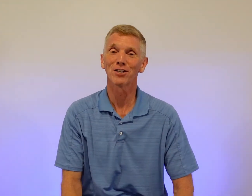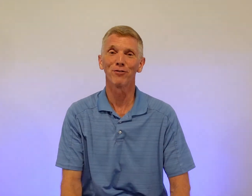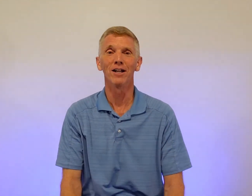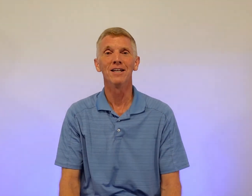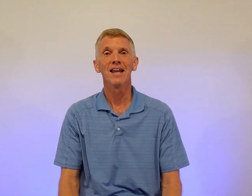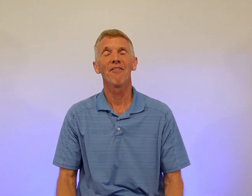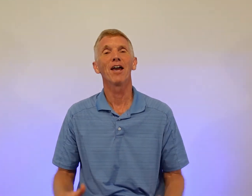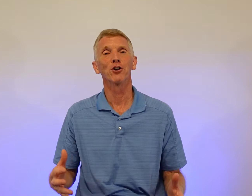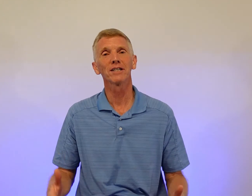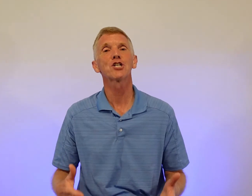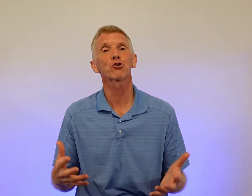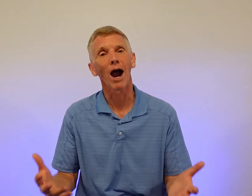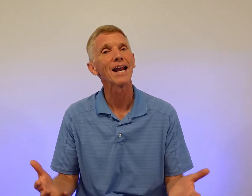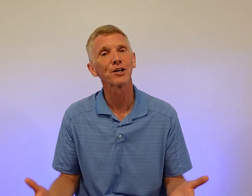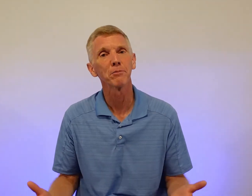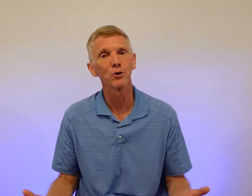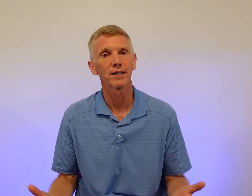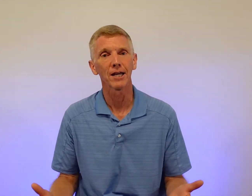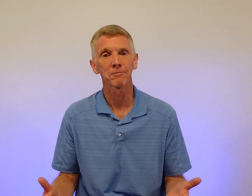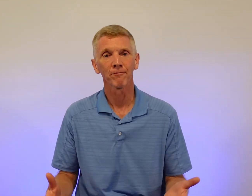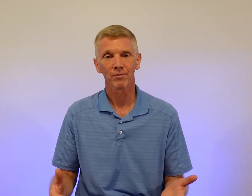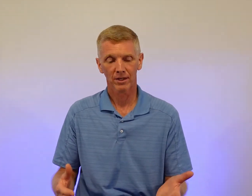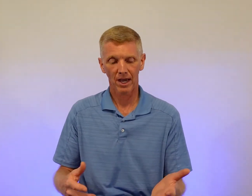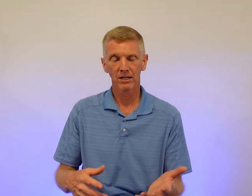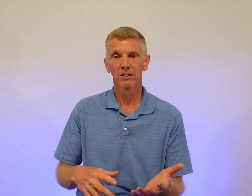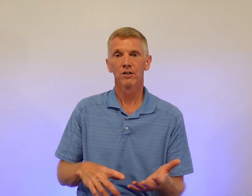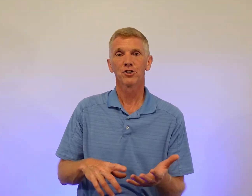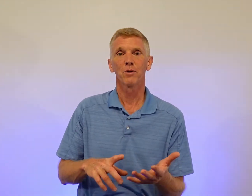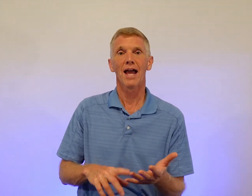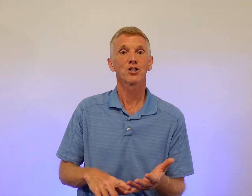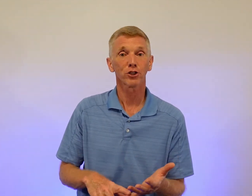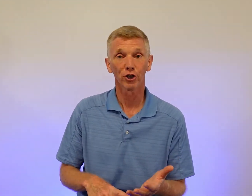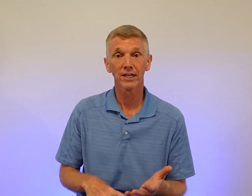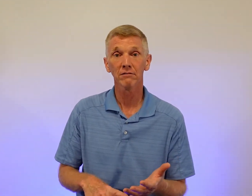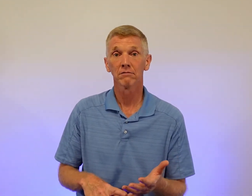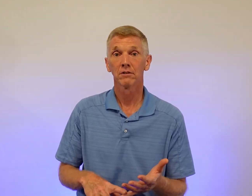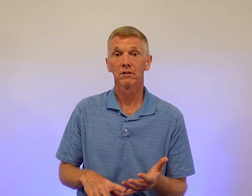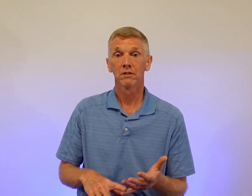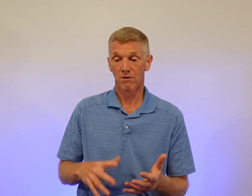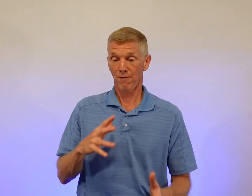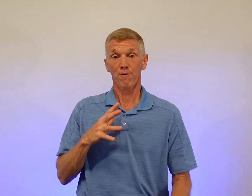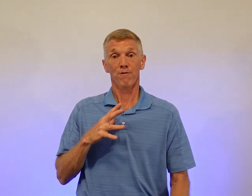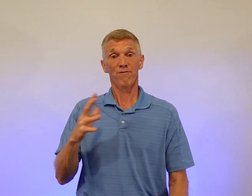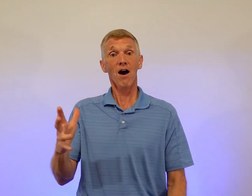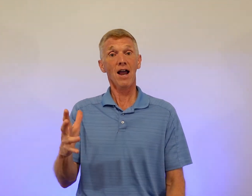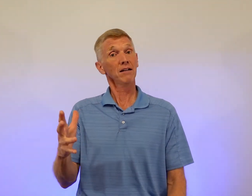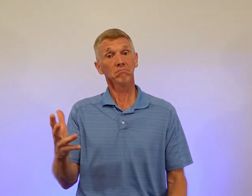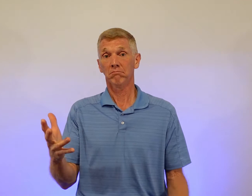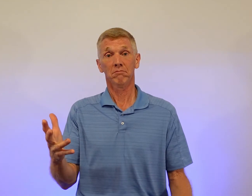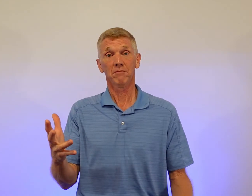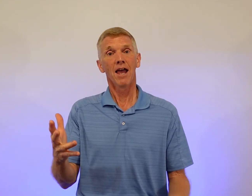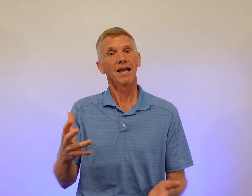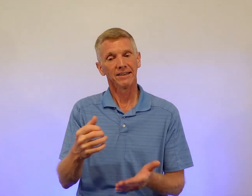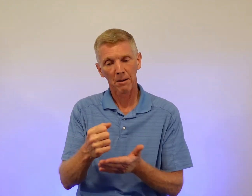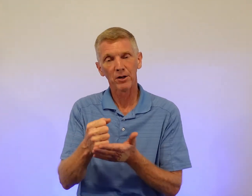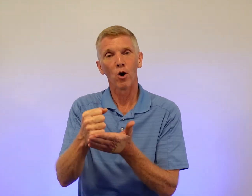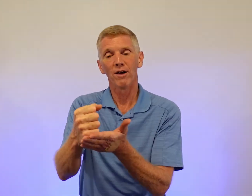foot, and that you're at least trying to communicate. Okay? So we had just looking, fine, and let me know if I